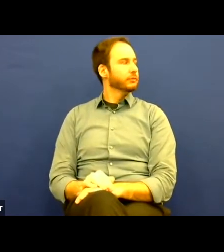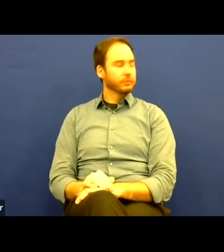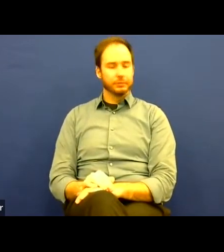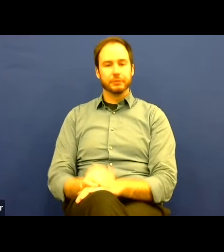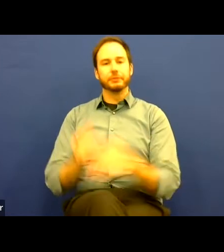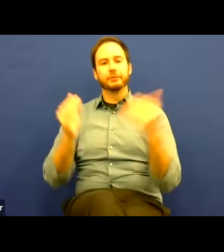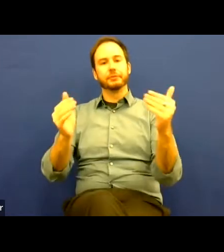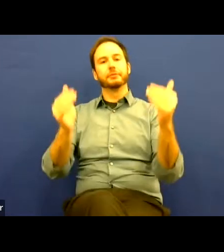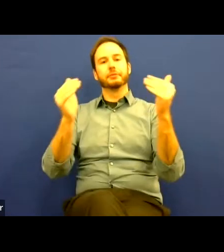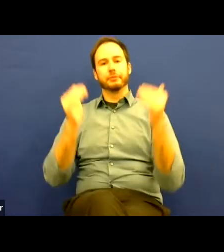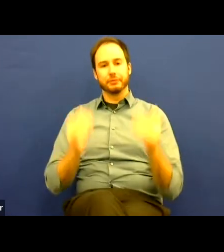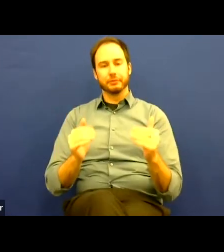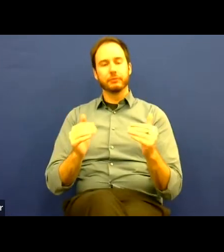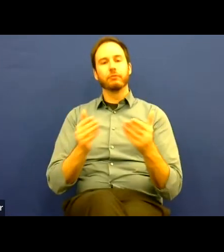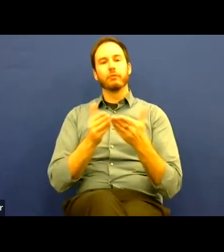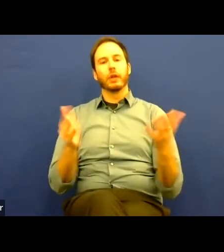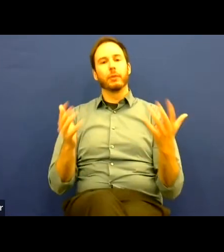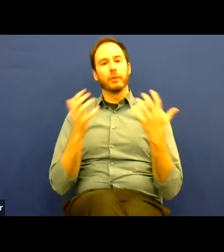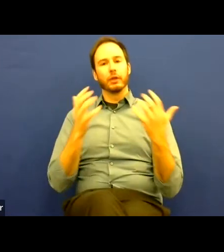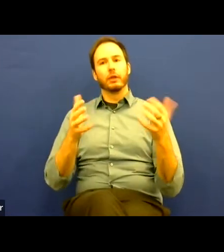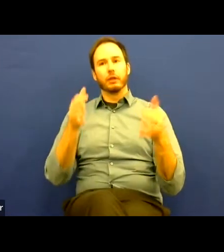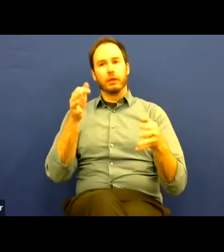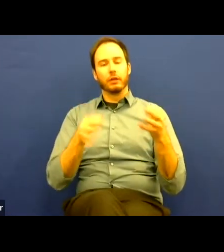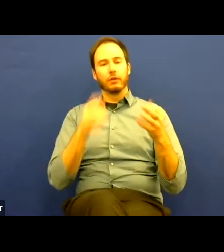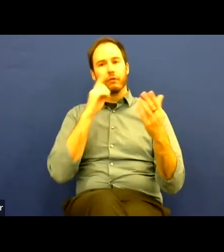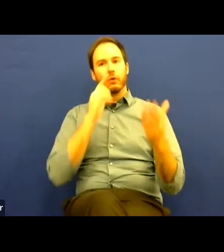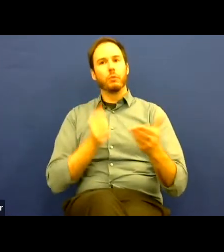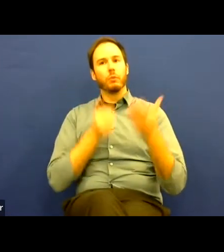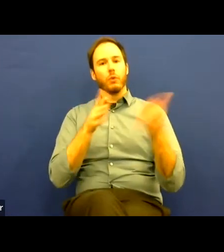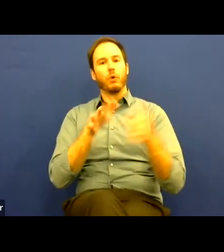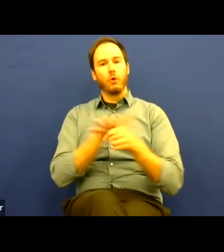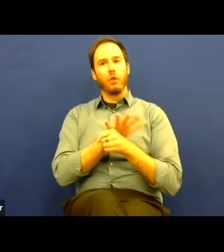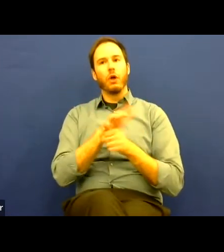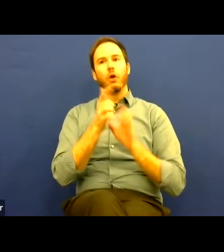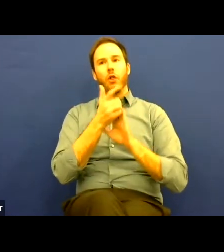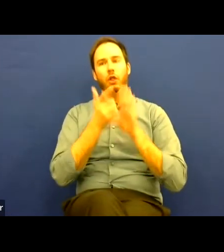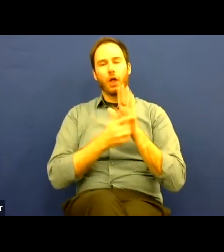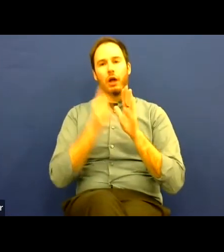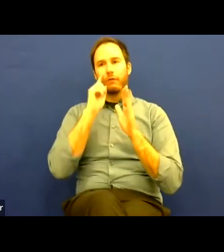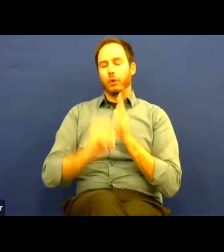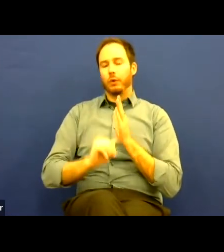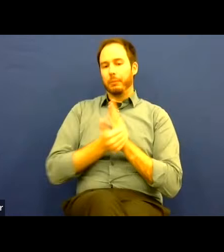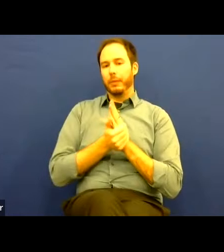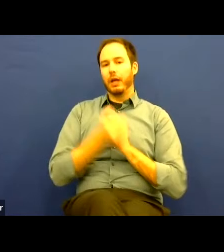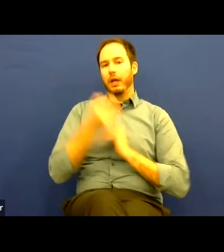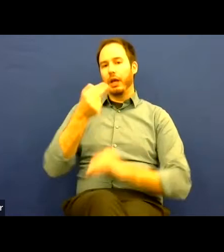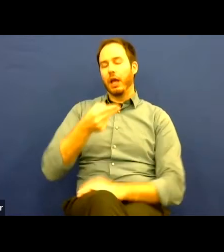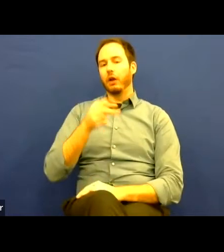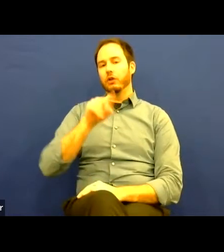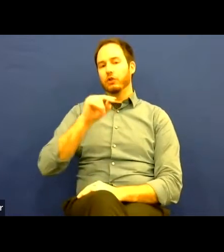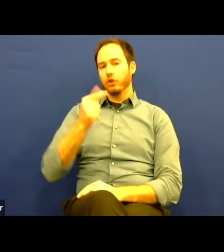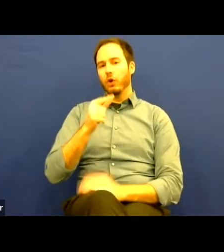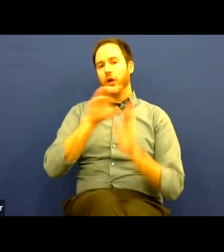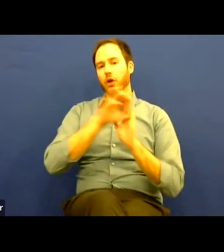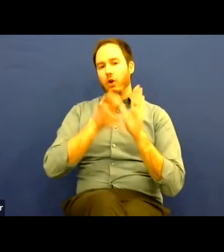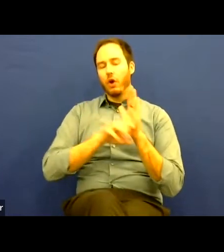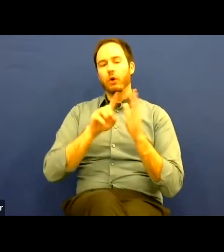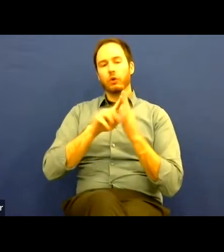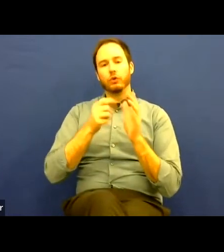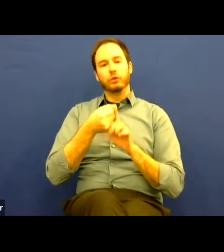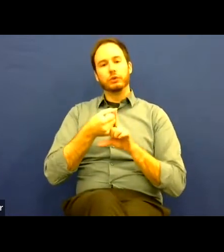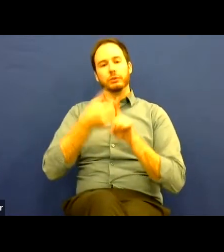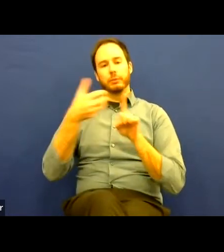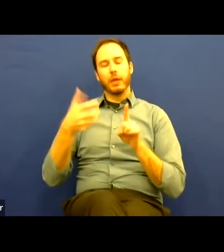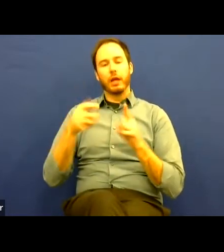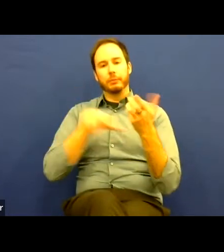Next up, we have a public hearing for the proposed local law to amend the Henrietta zoning code to expand the mixed-use